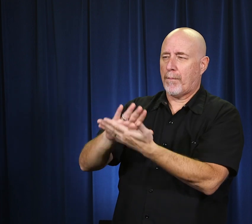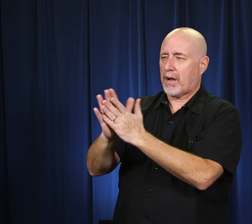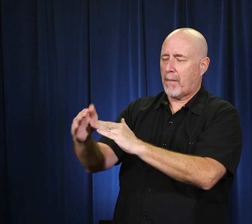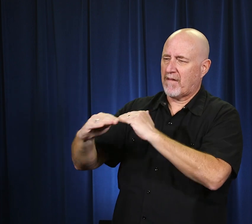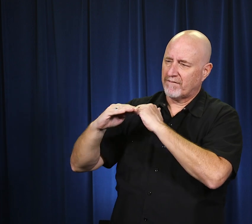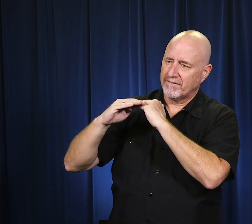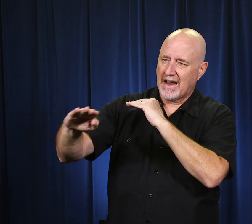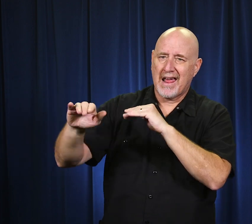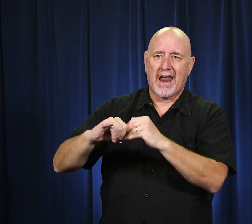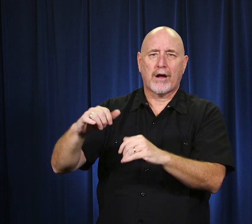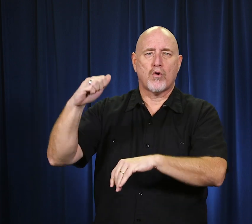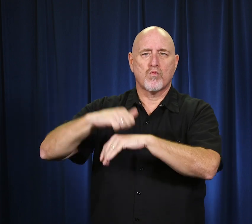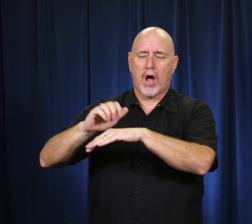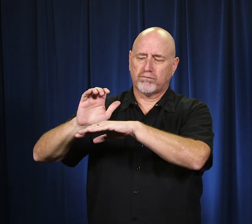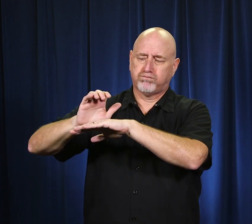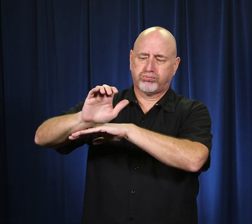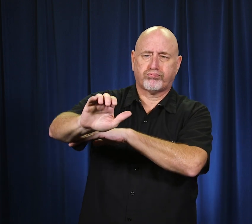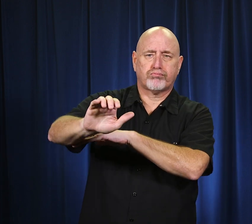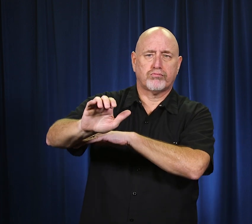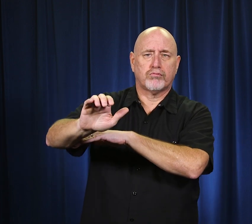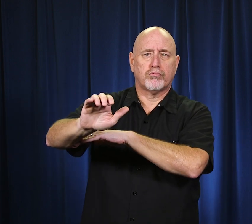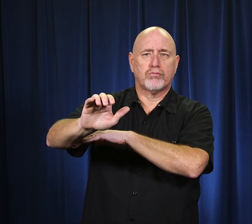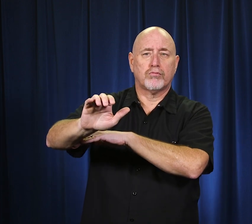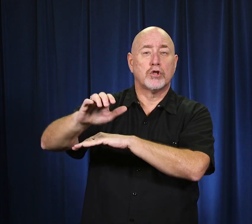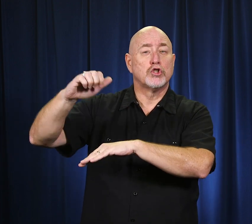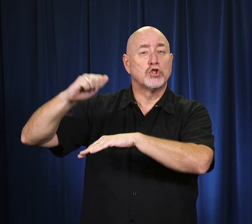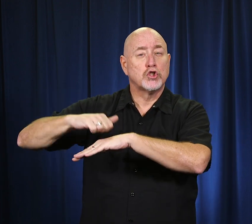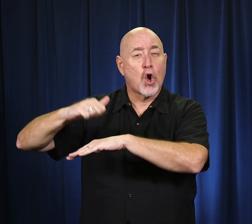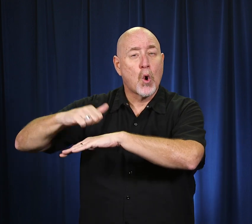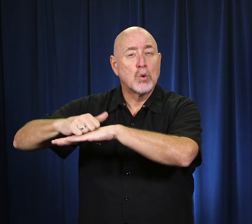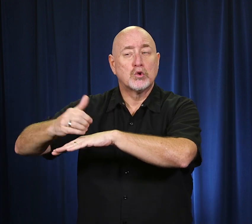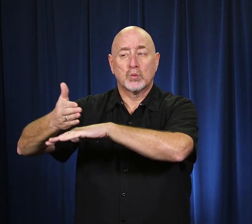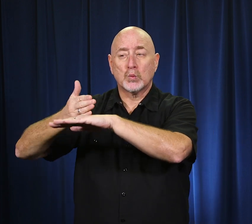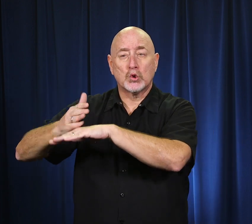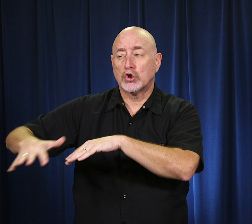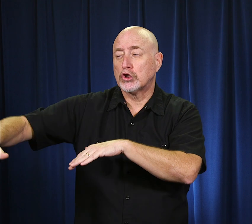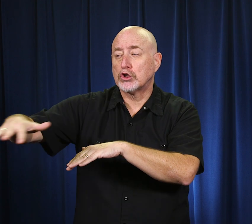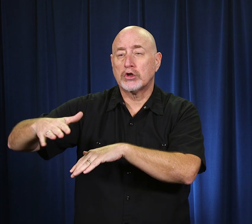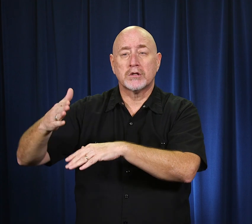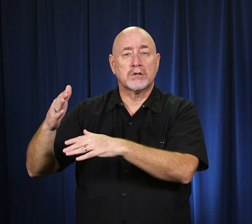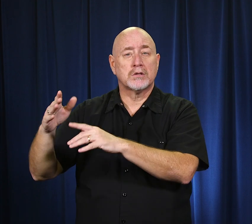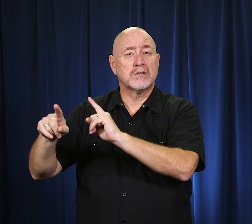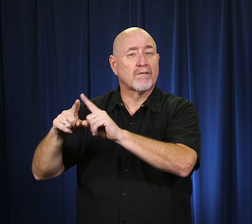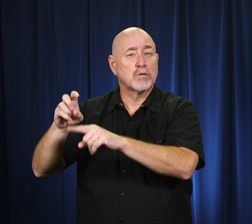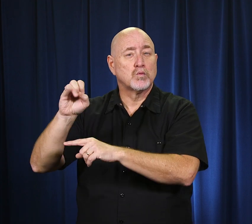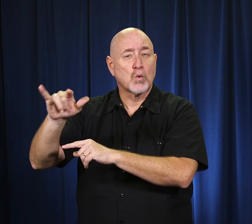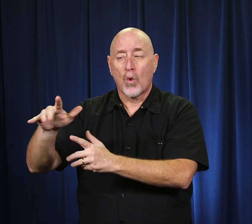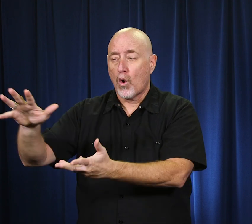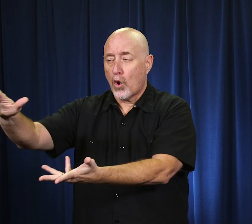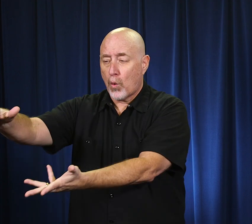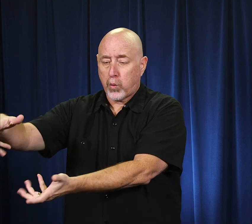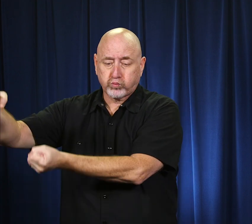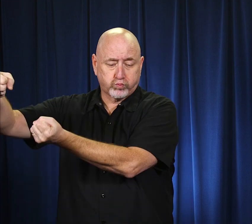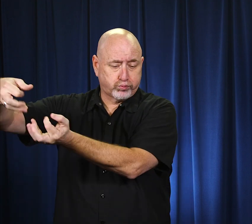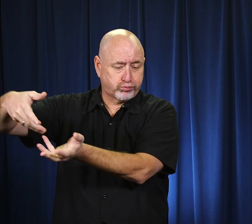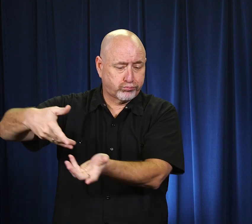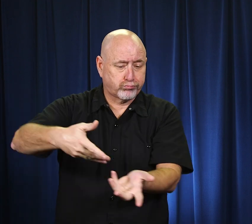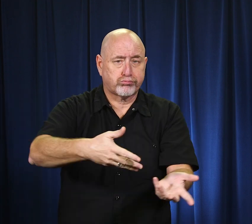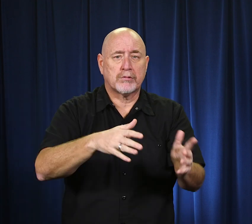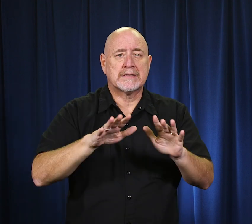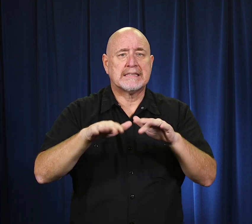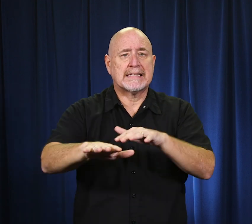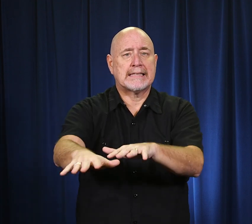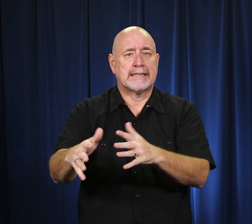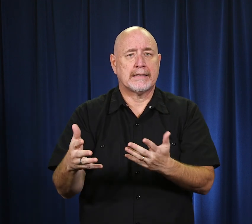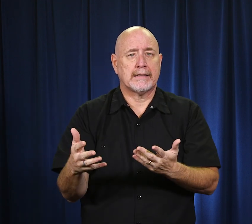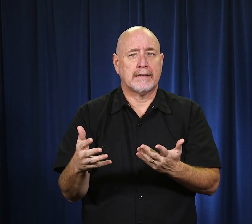city would be flattened like the top of a rock, and that its stones and its timber and soil would be